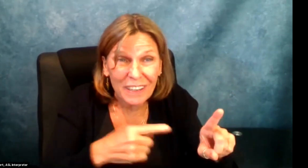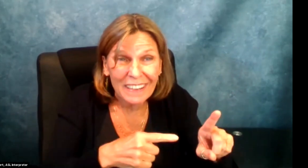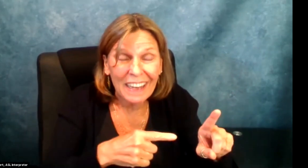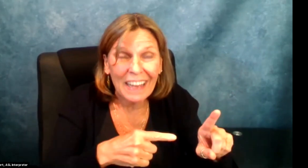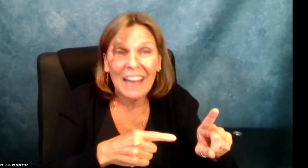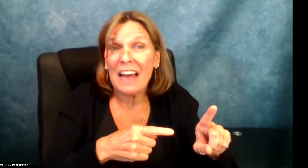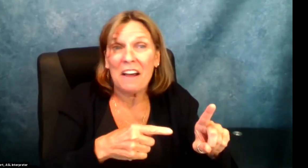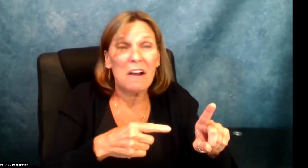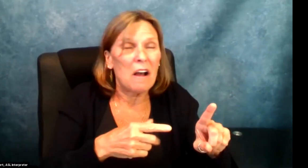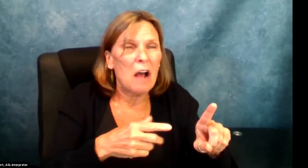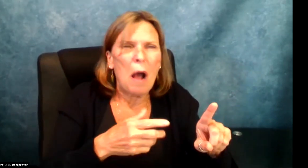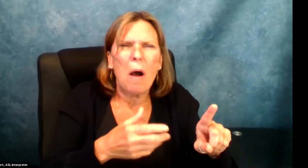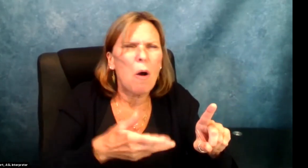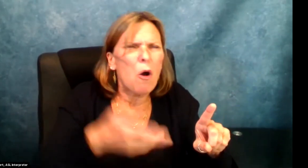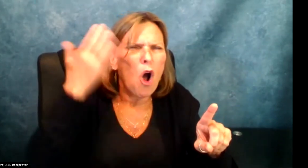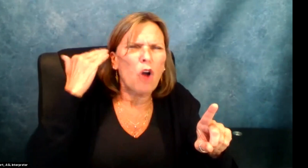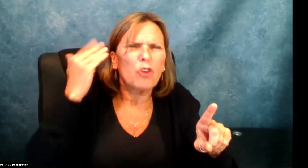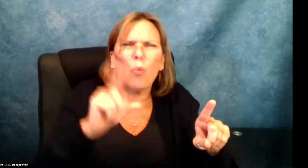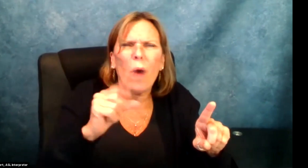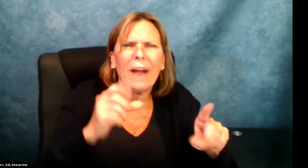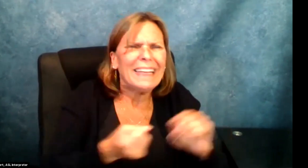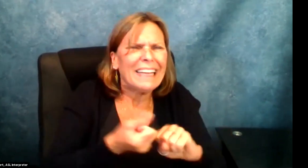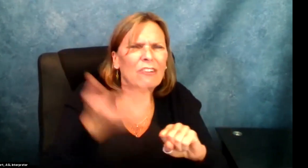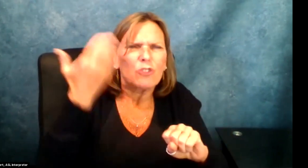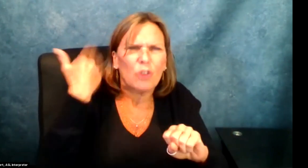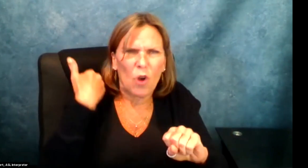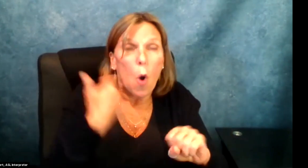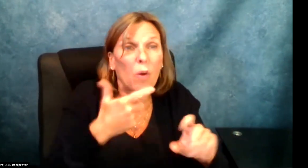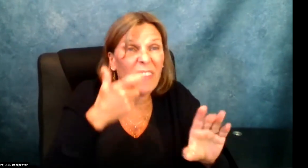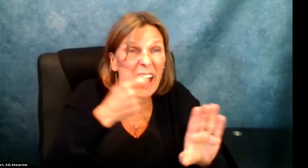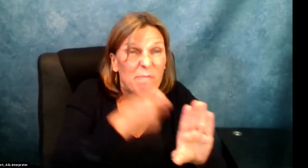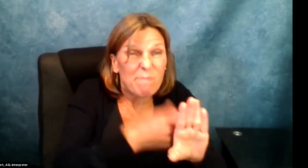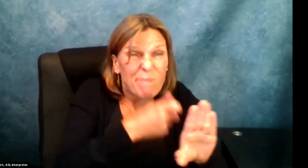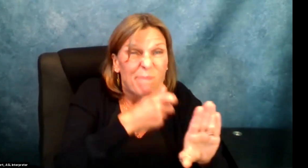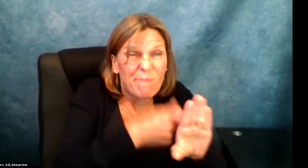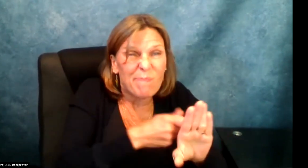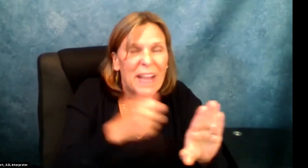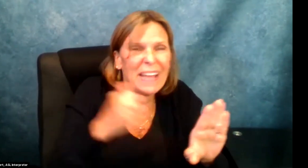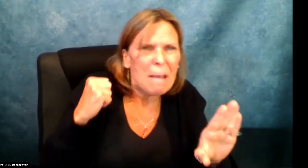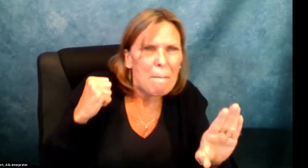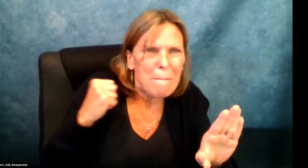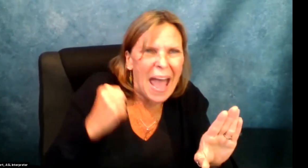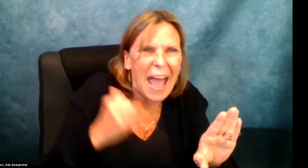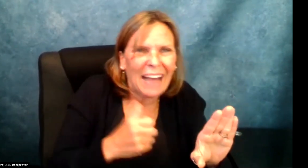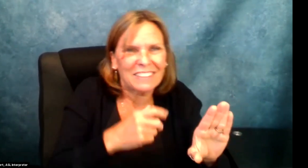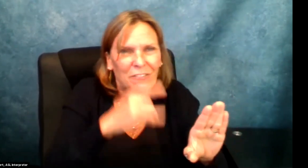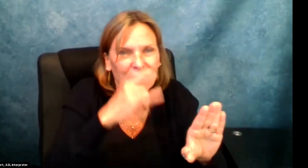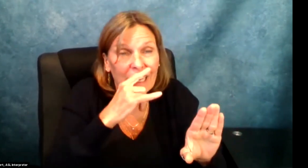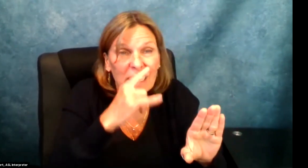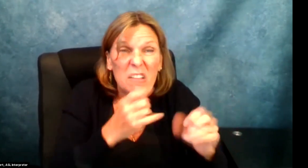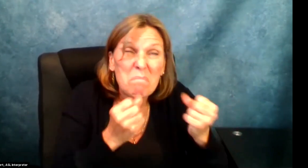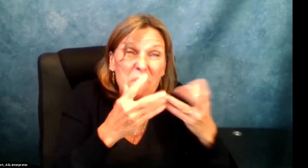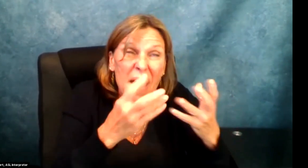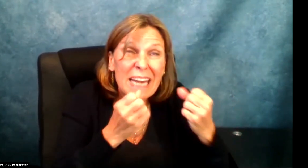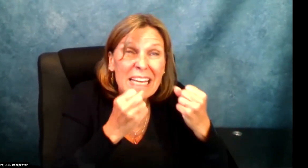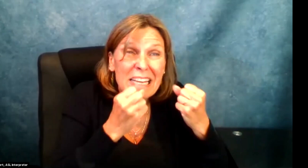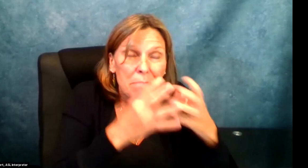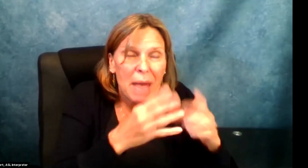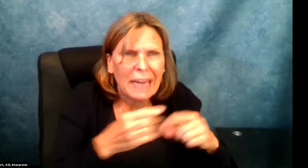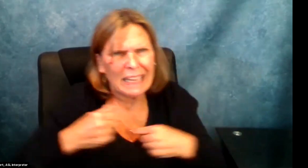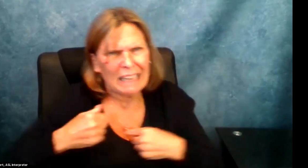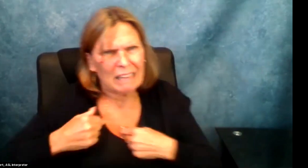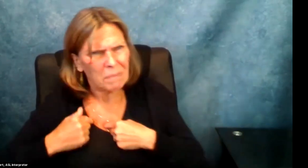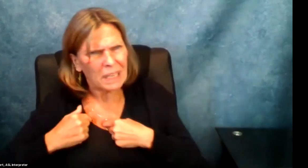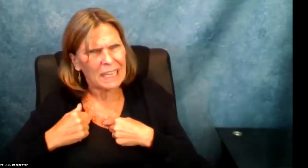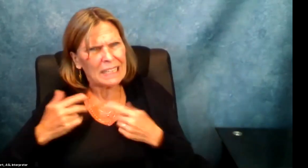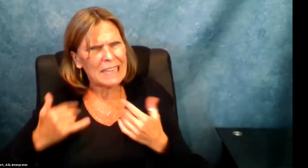Hib, we have essentially eliminated some of the severe cases of meningitis and sepsis that